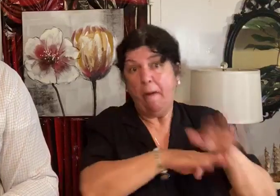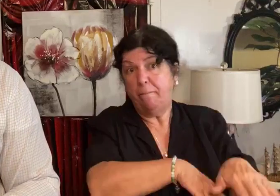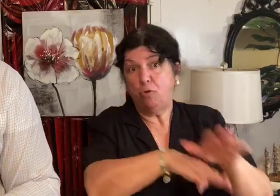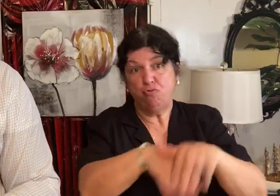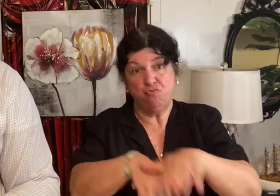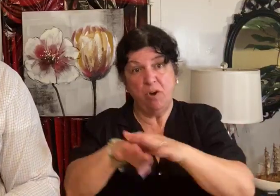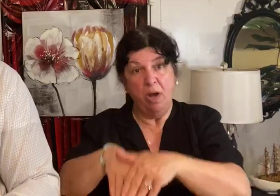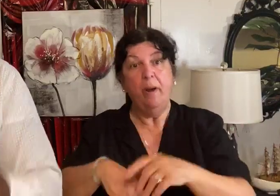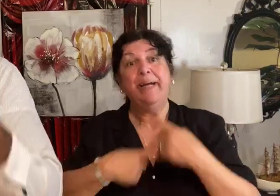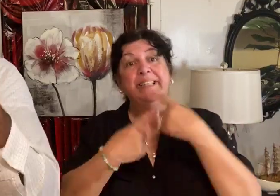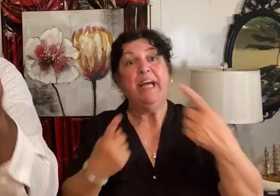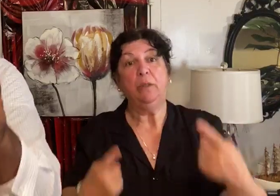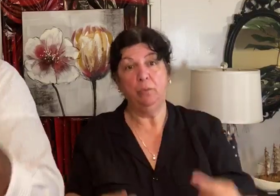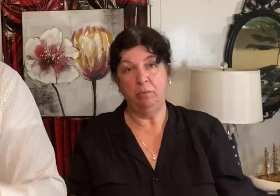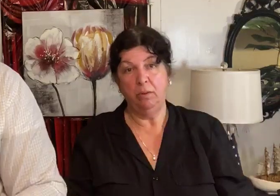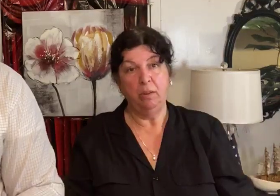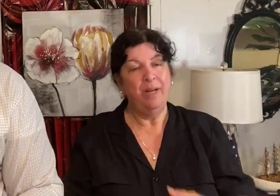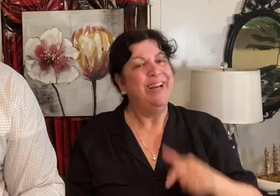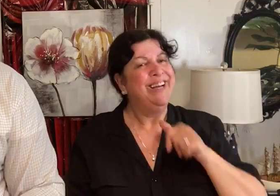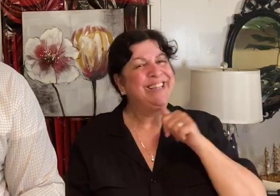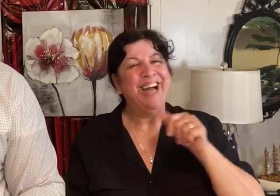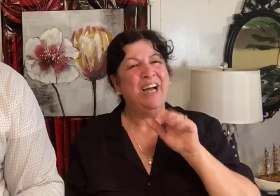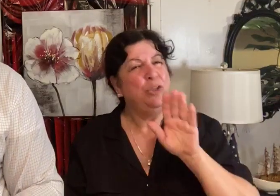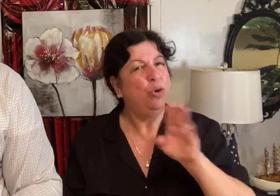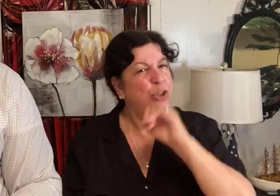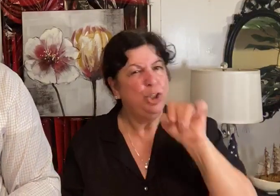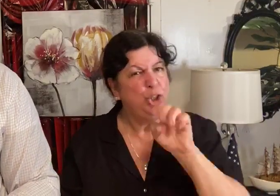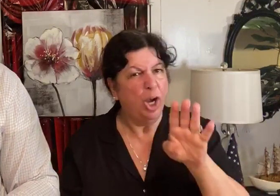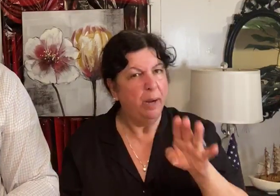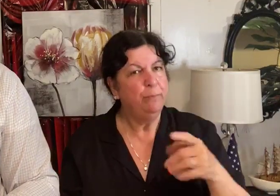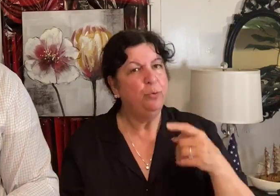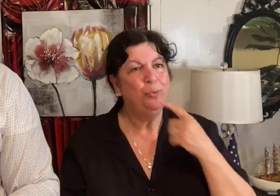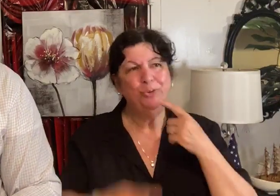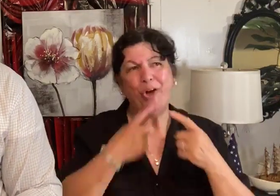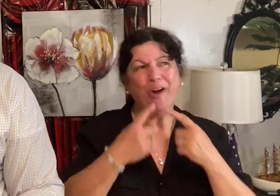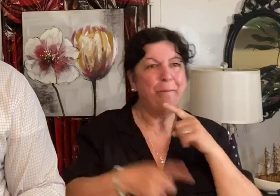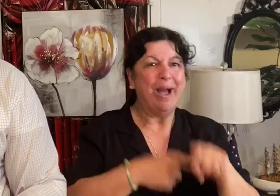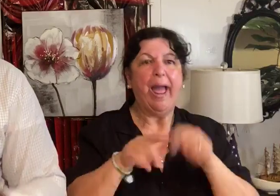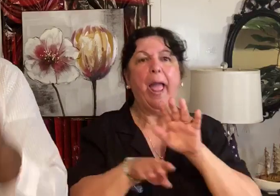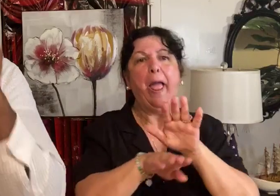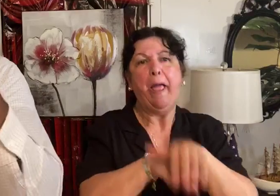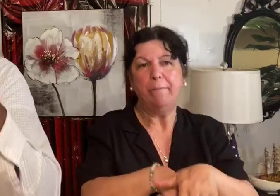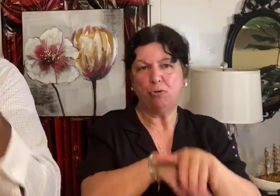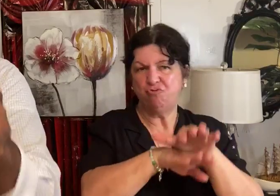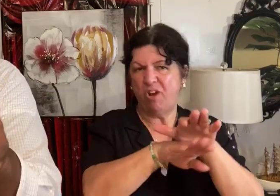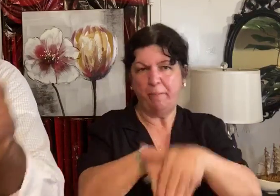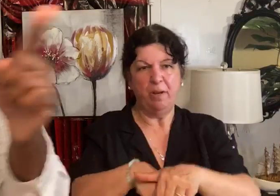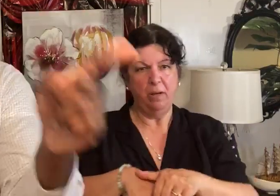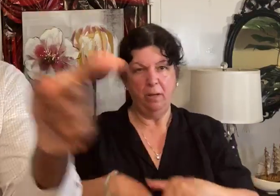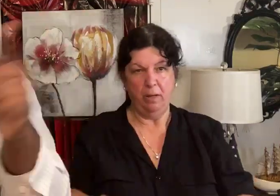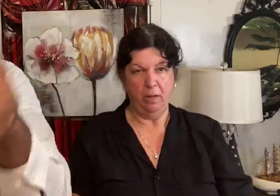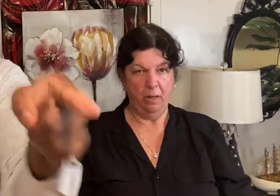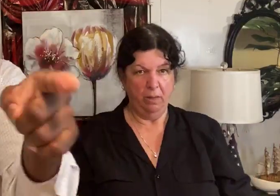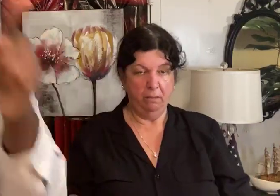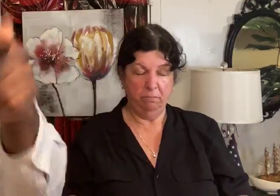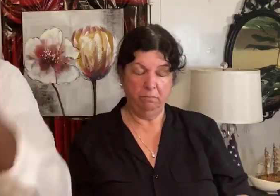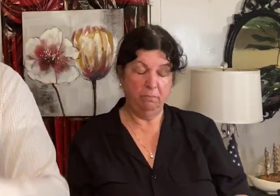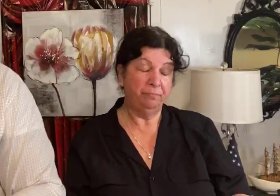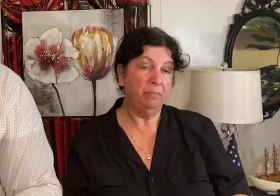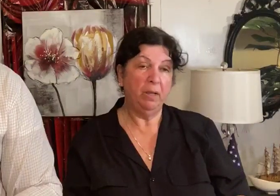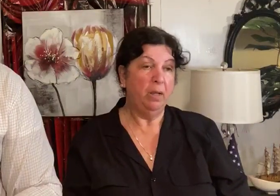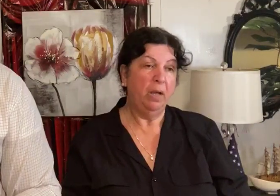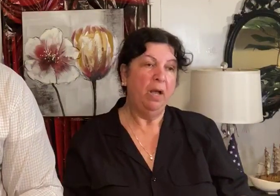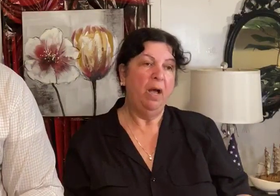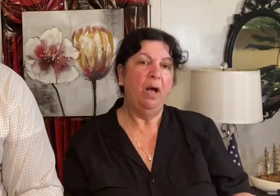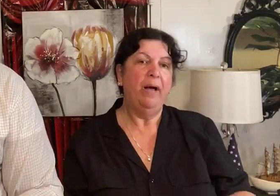it. But let me tell you something, that's not your job to say. It's not. And it's not an excuse for you to